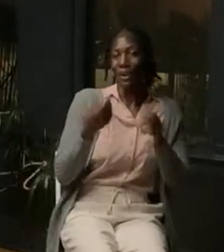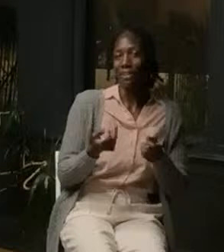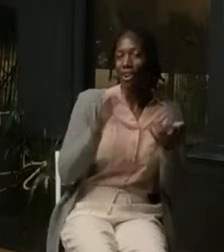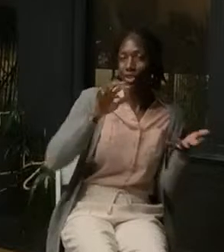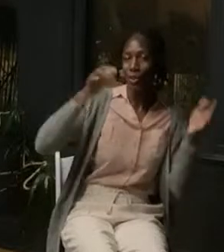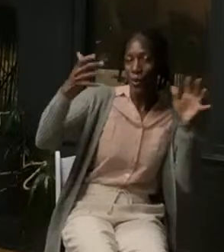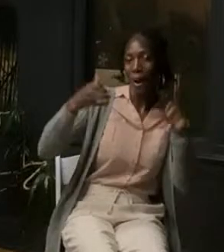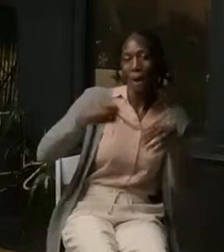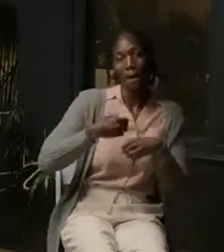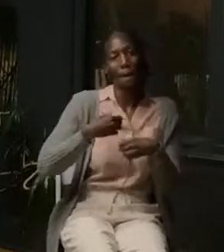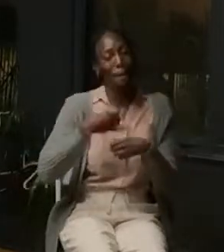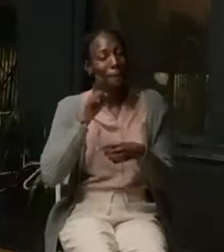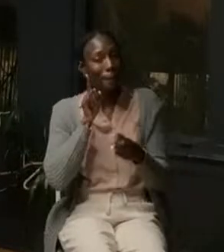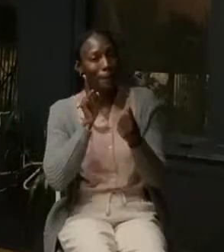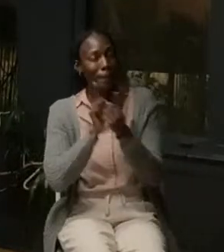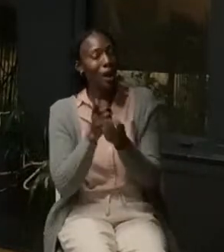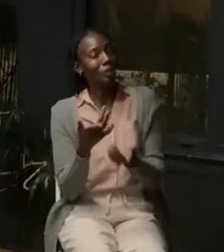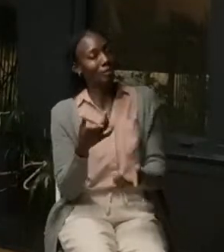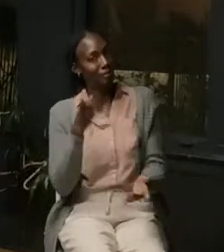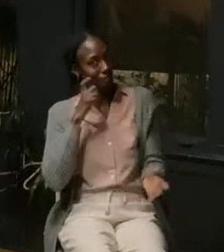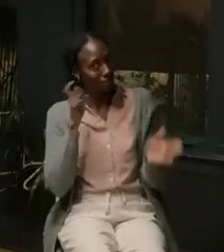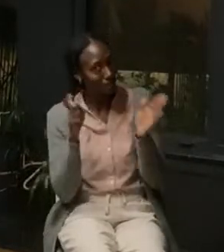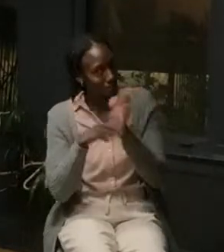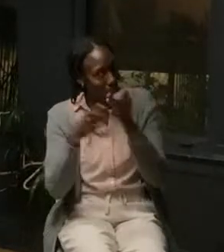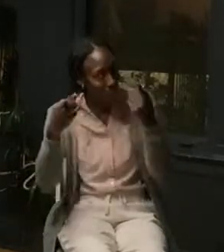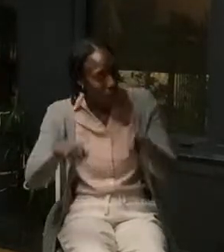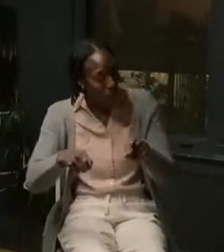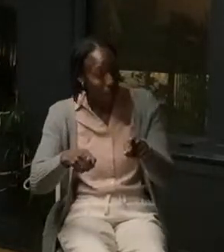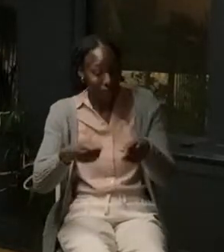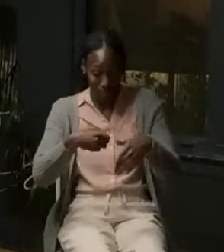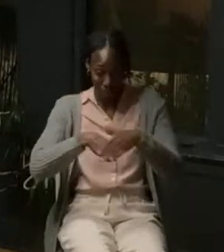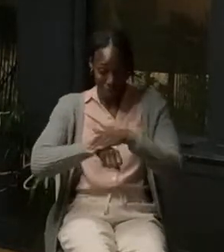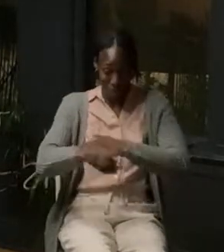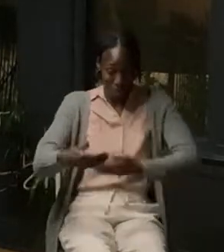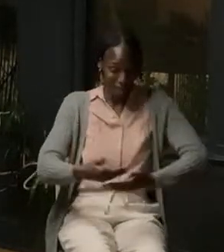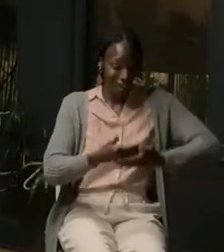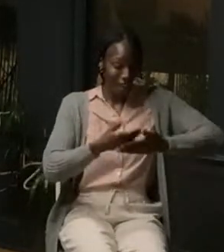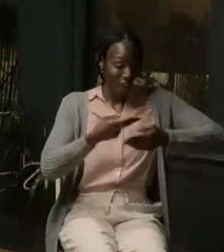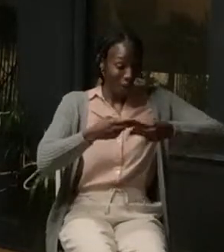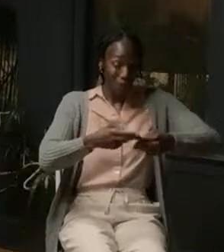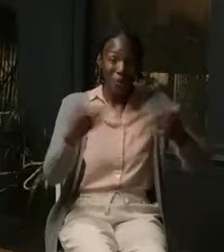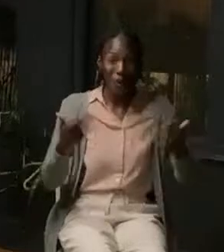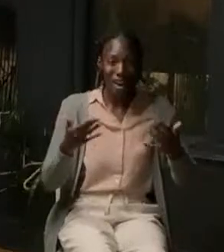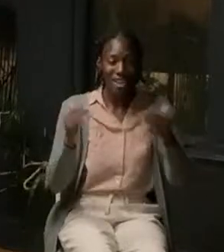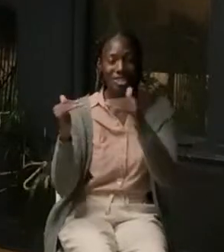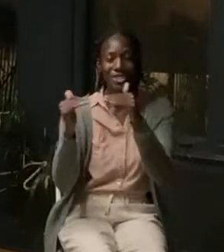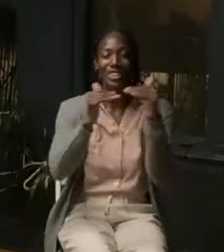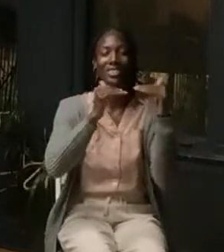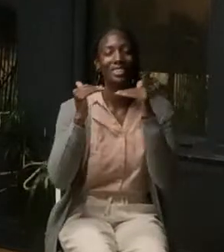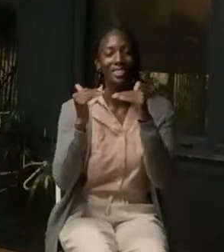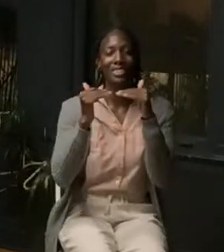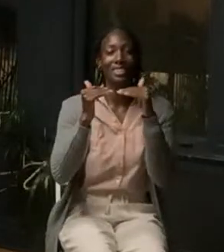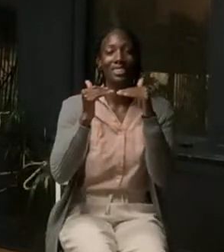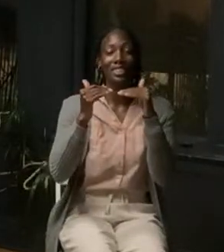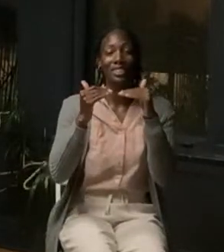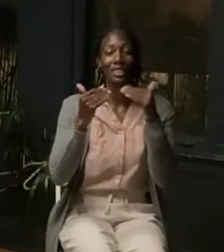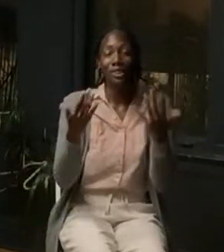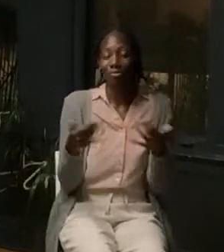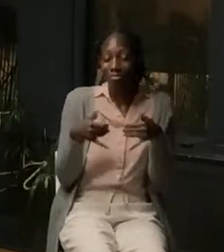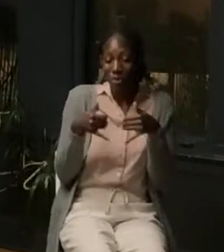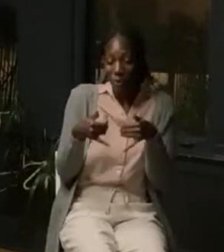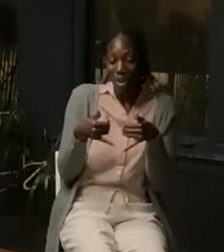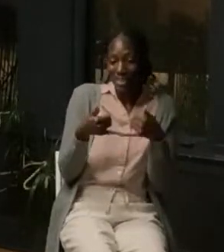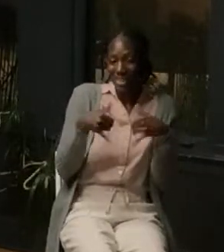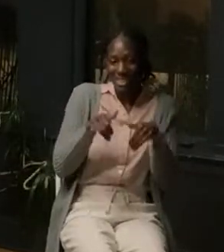out. Had a baby, called it justice. It is a constellation that still has a strand of